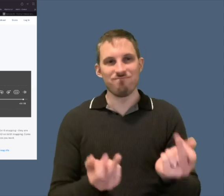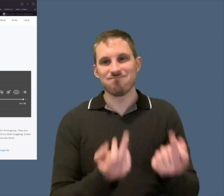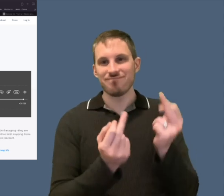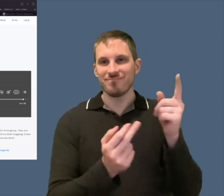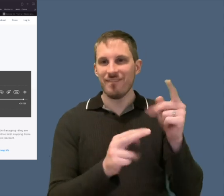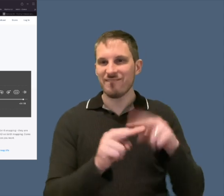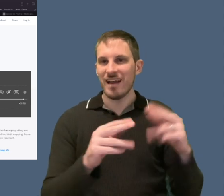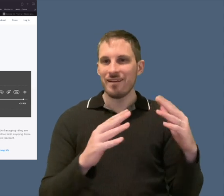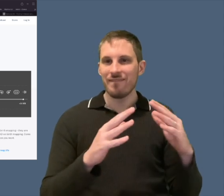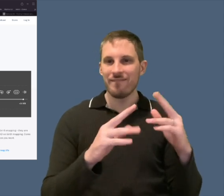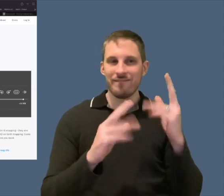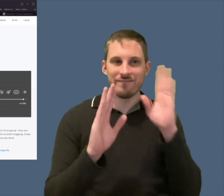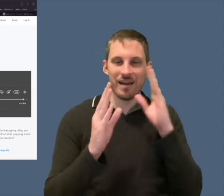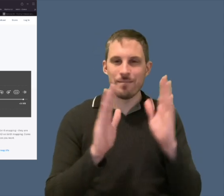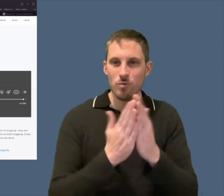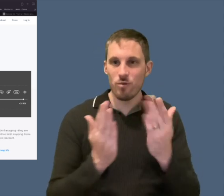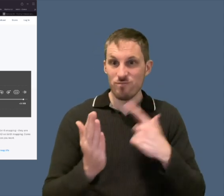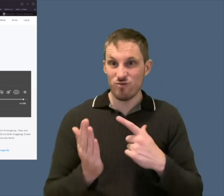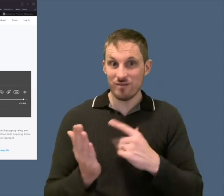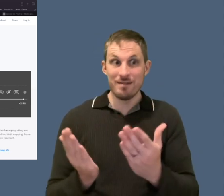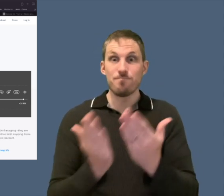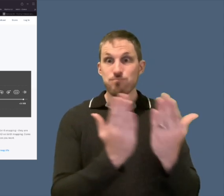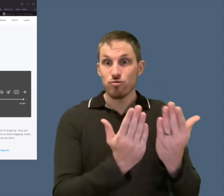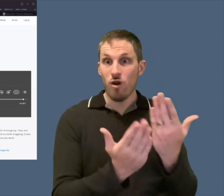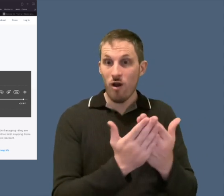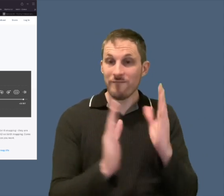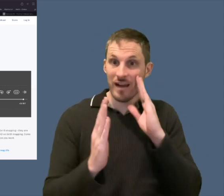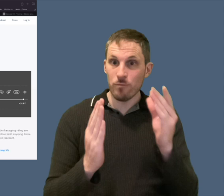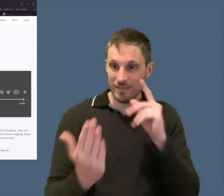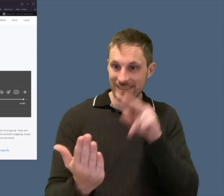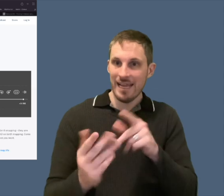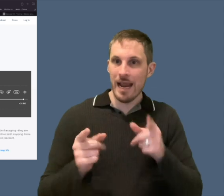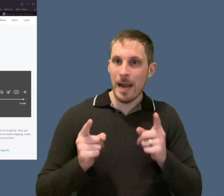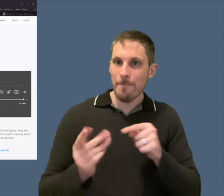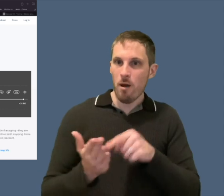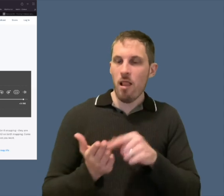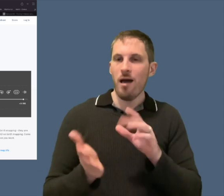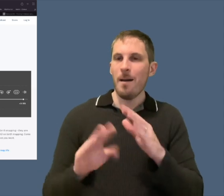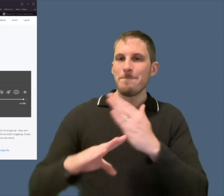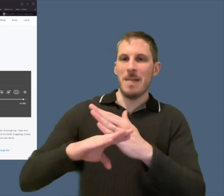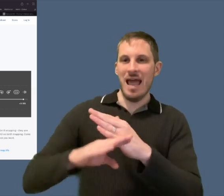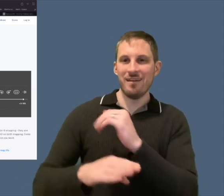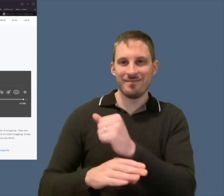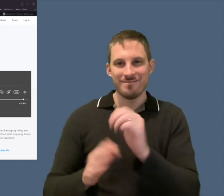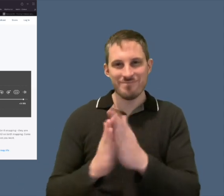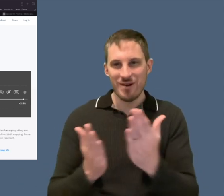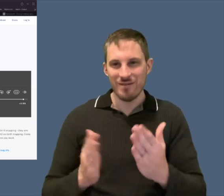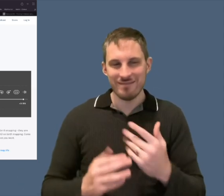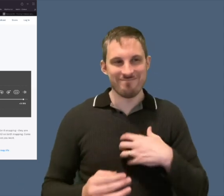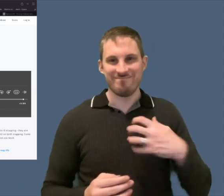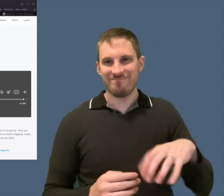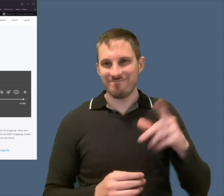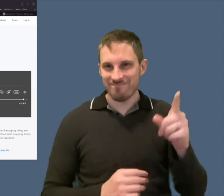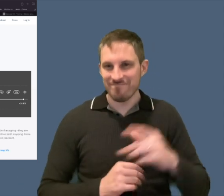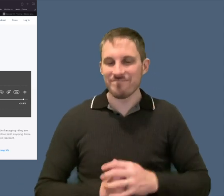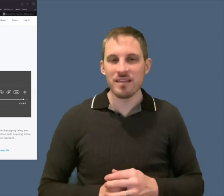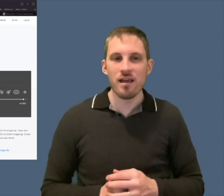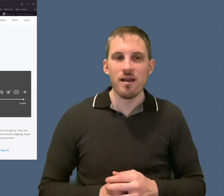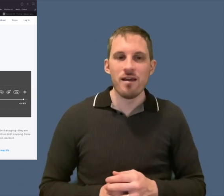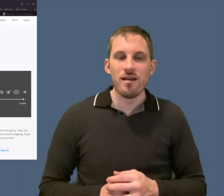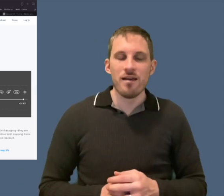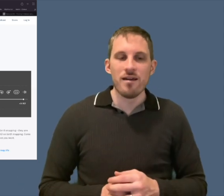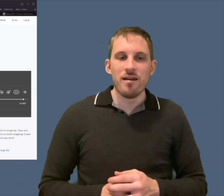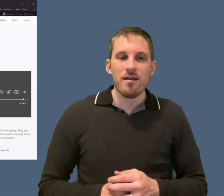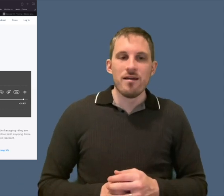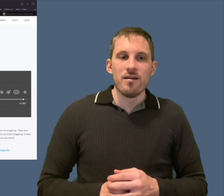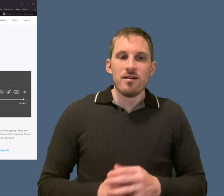was banned because of that. It's just so interesting. All right. So we did this wrap up last week with Kirsten Small, and I really like the idea of it. So we'll